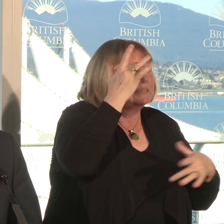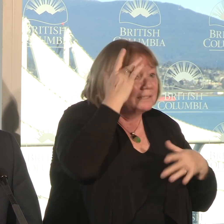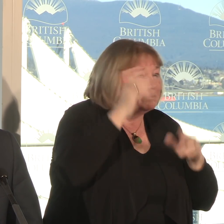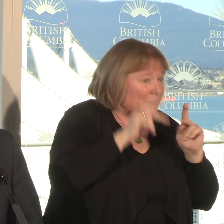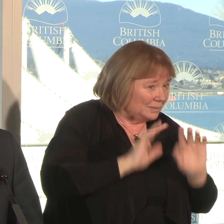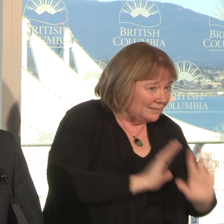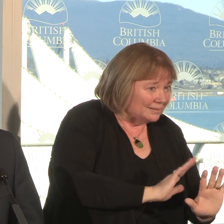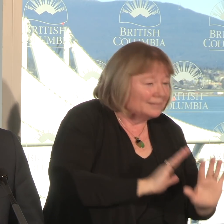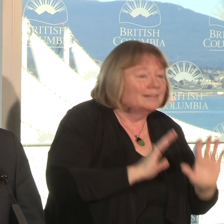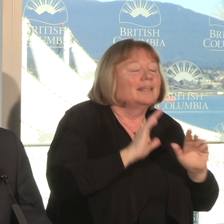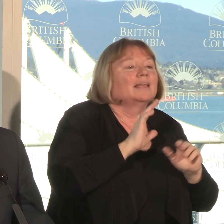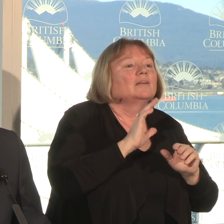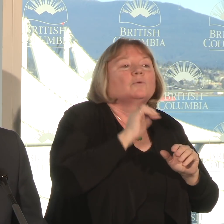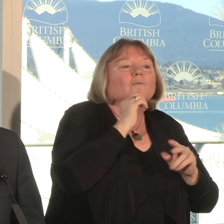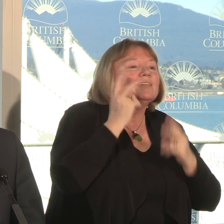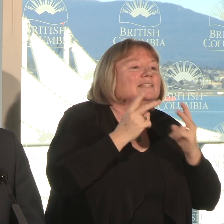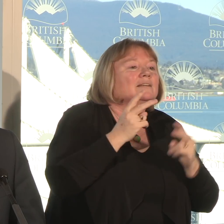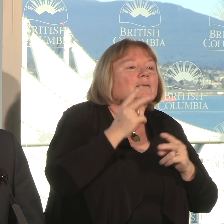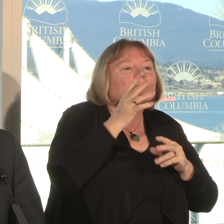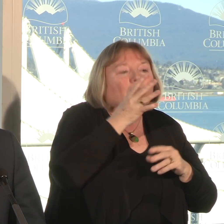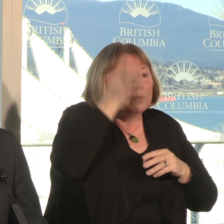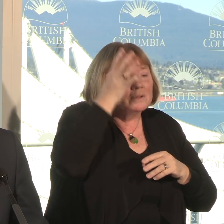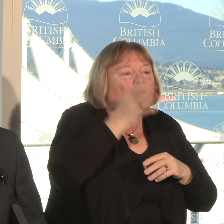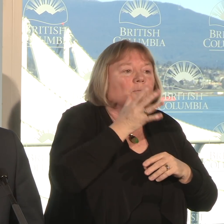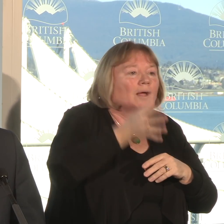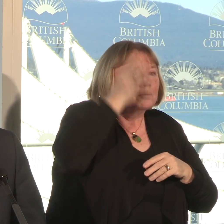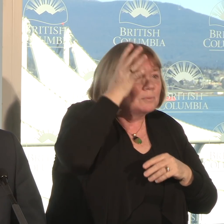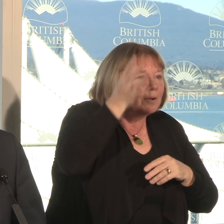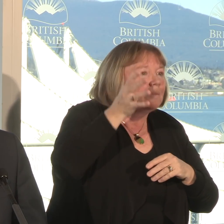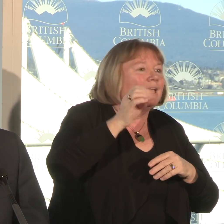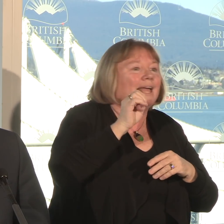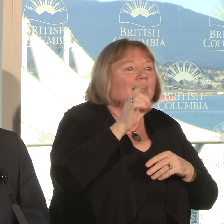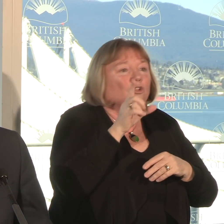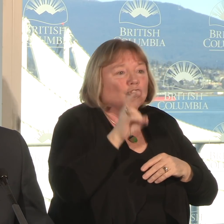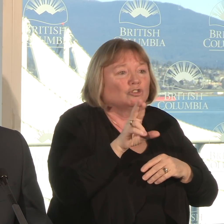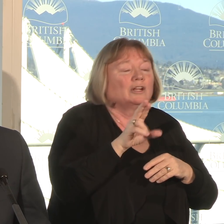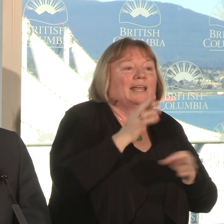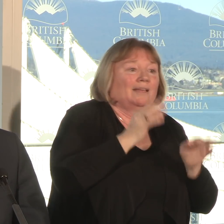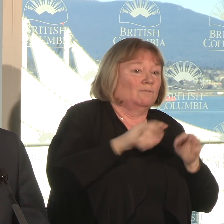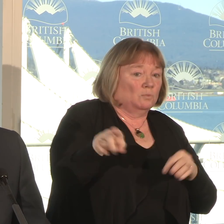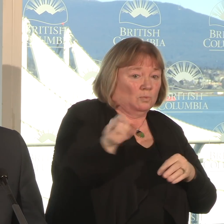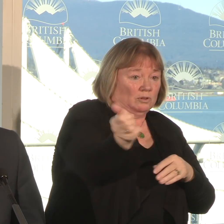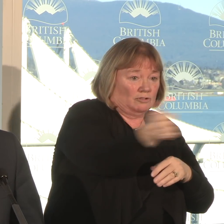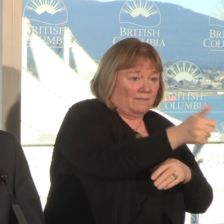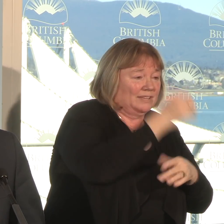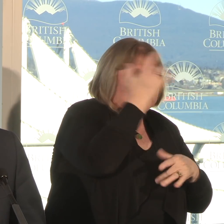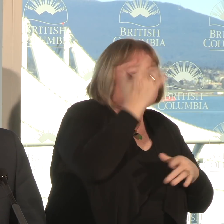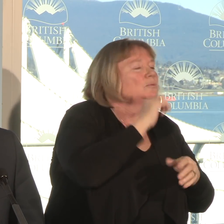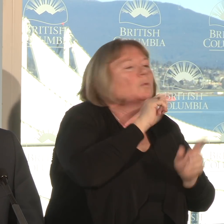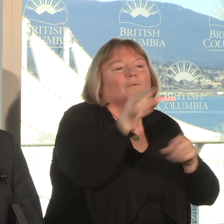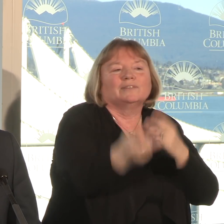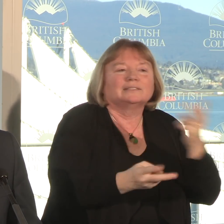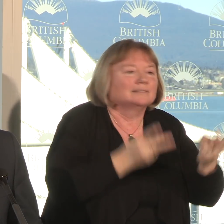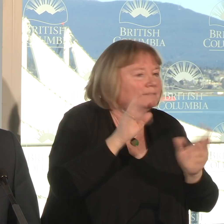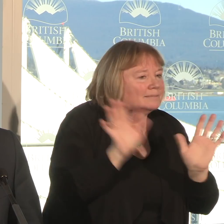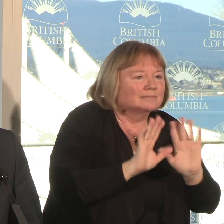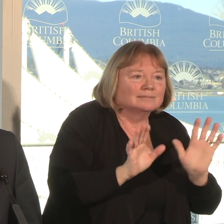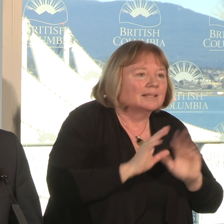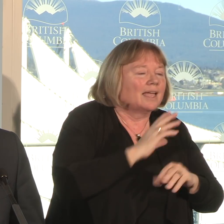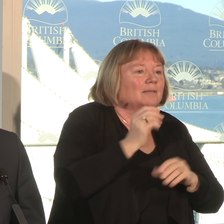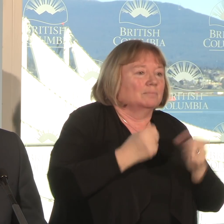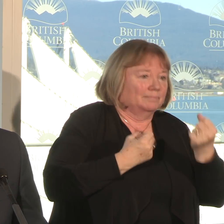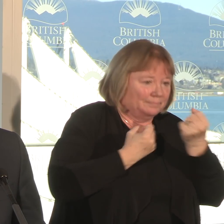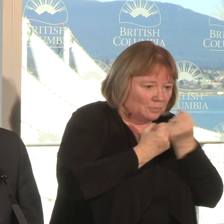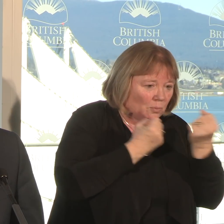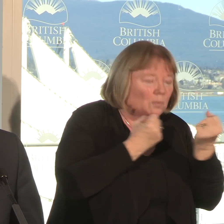visit parents or grandparents who are our elders if you're sick, not to visit them, and to provide